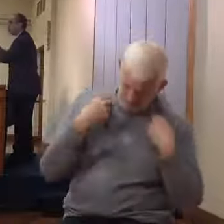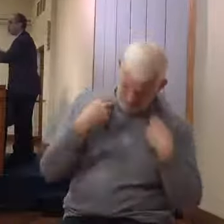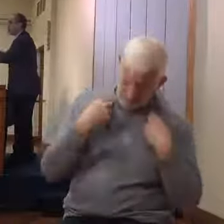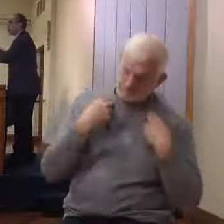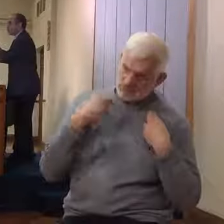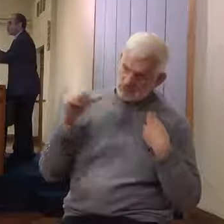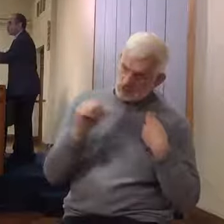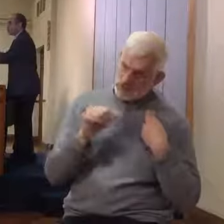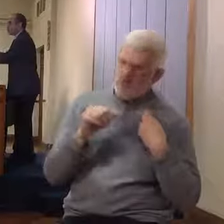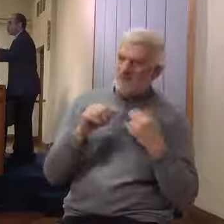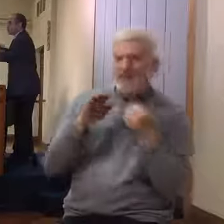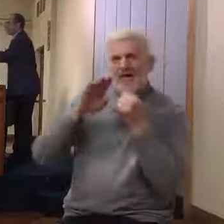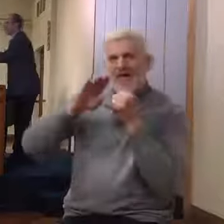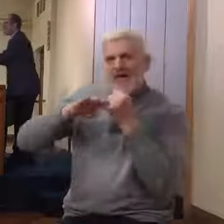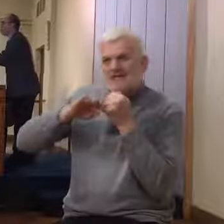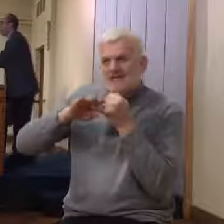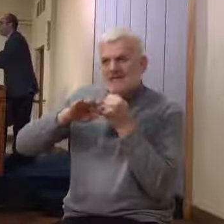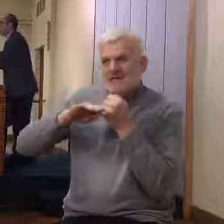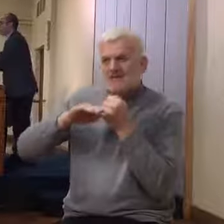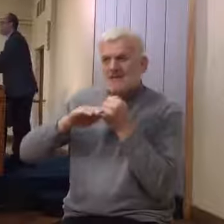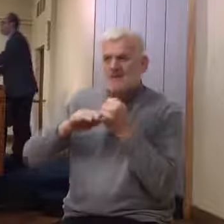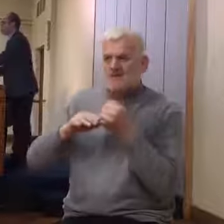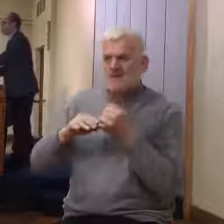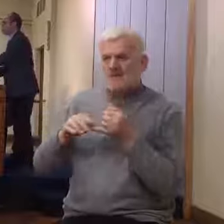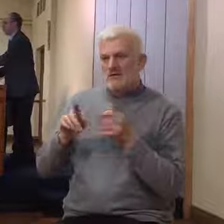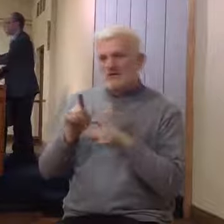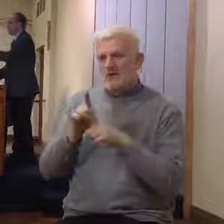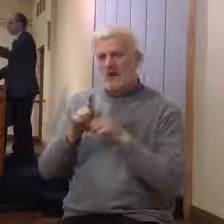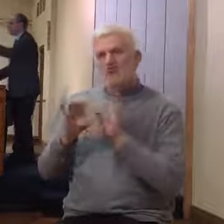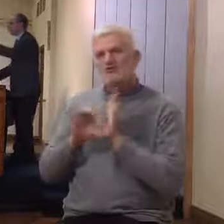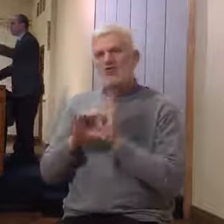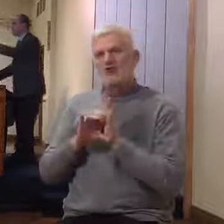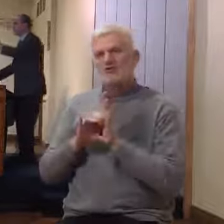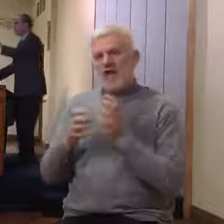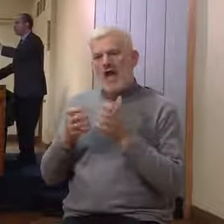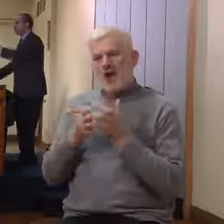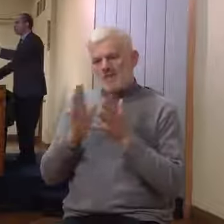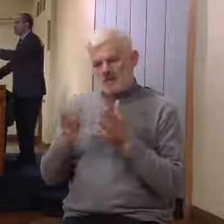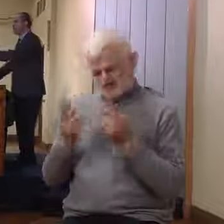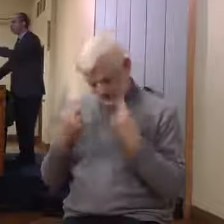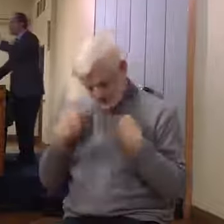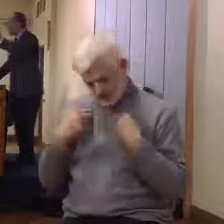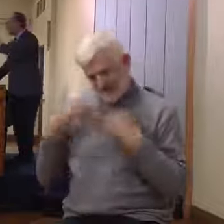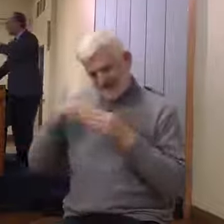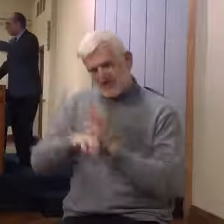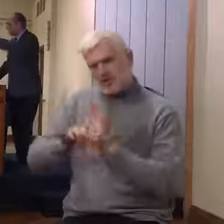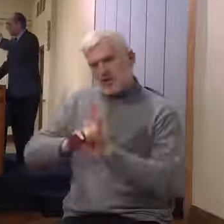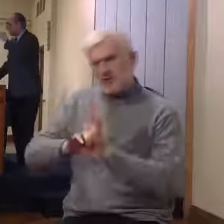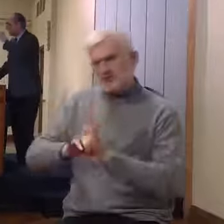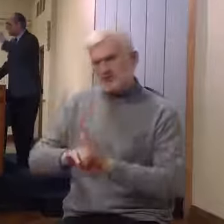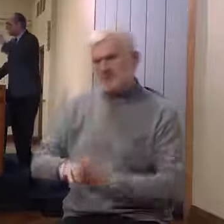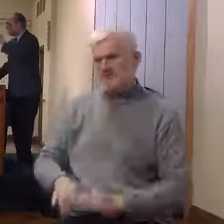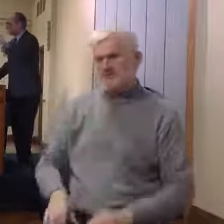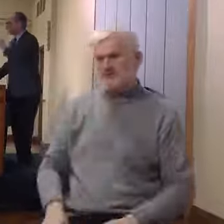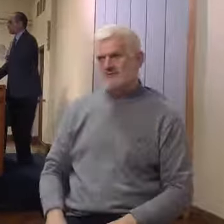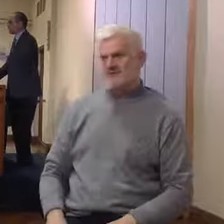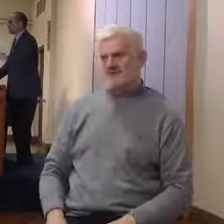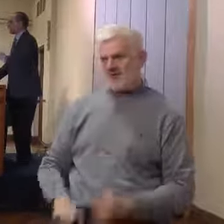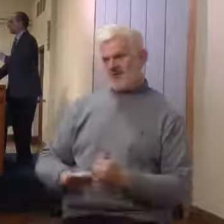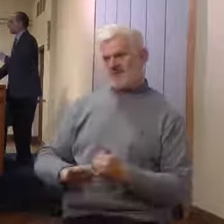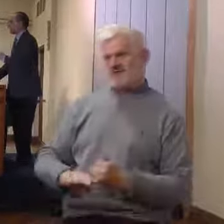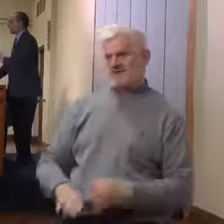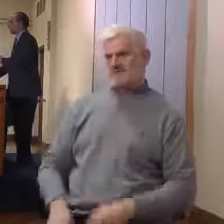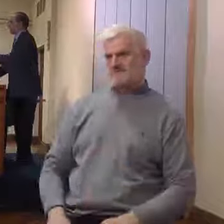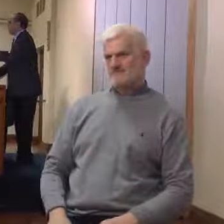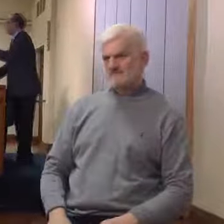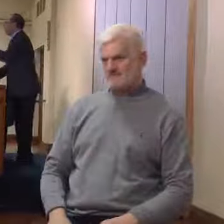the submission of believers in the local church. But I want to remind you something. Just, I hope that I could bring that in your